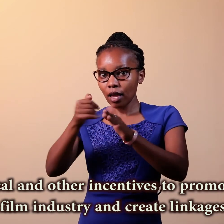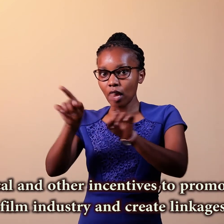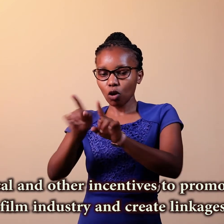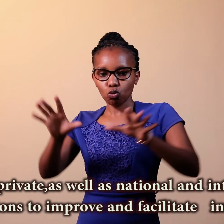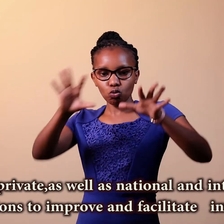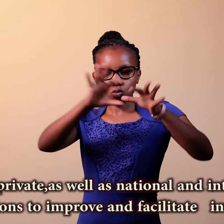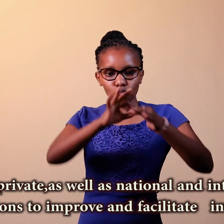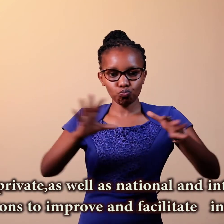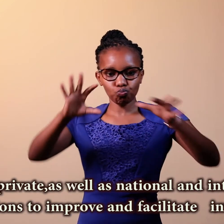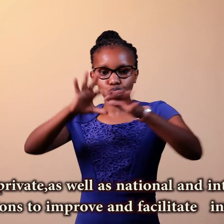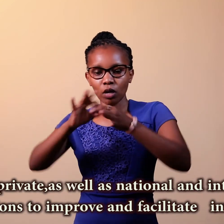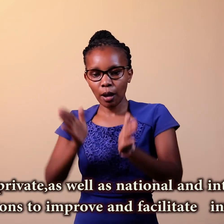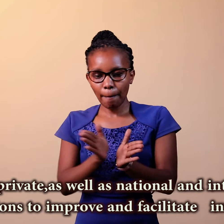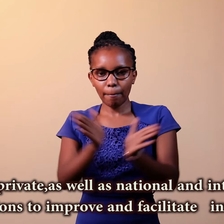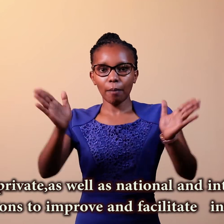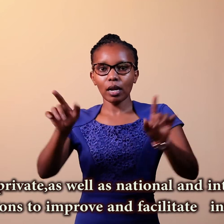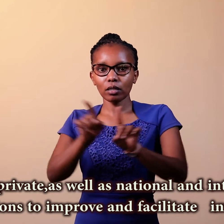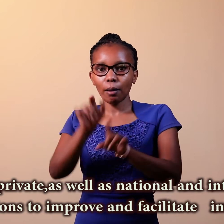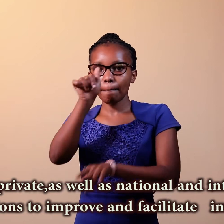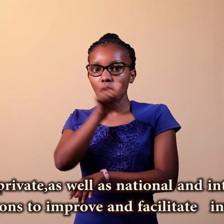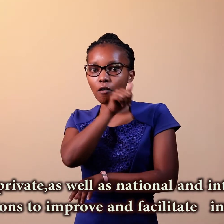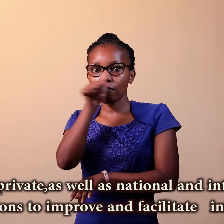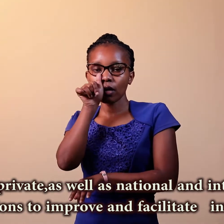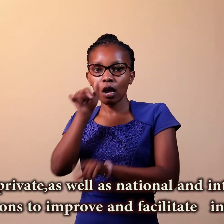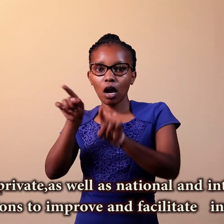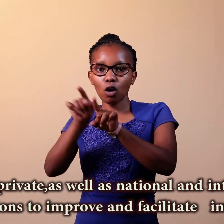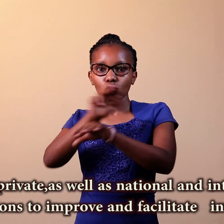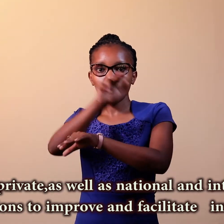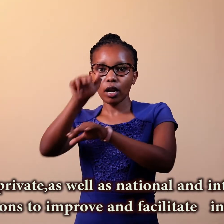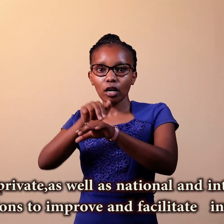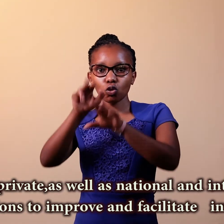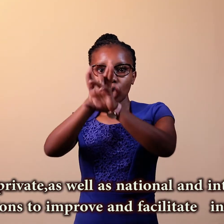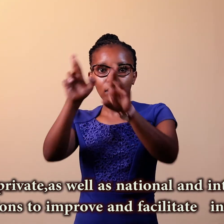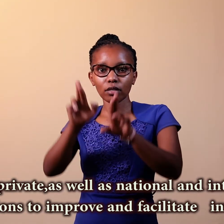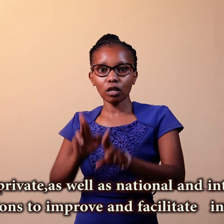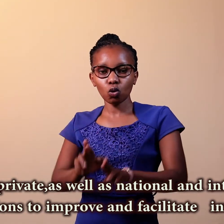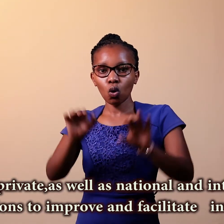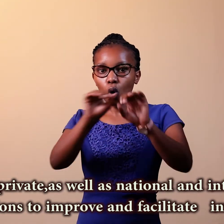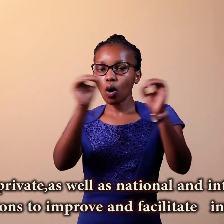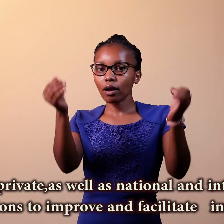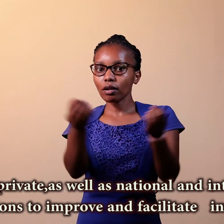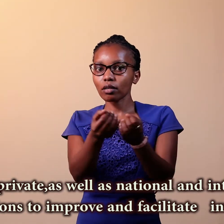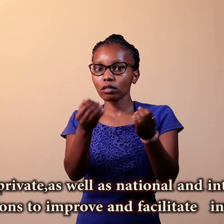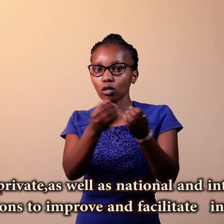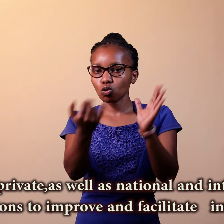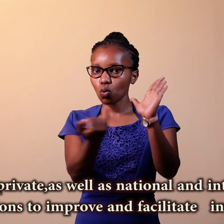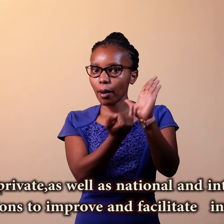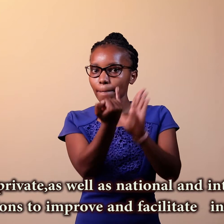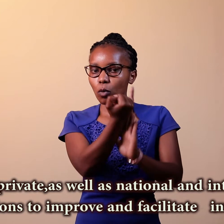with public and private as well as national and international organizations to improve and facilitate